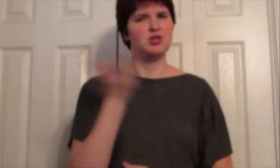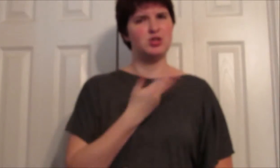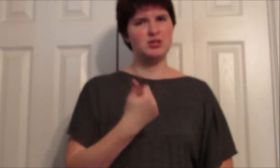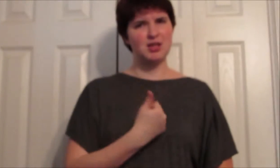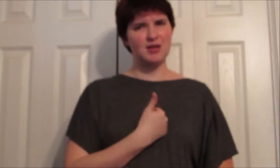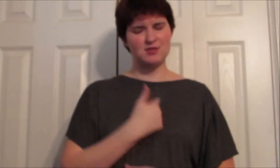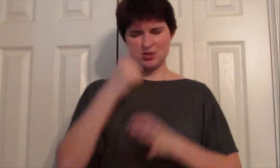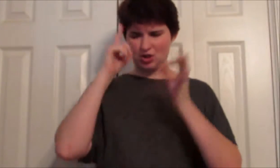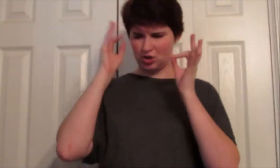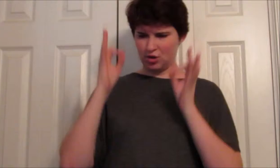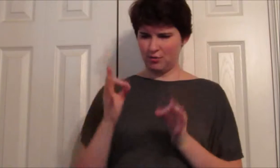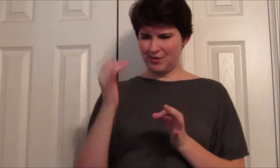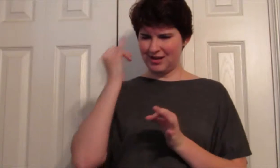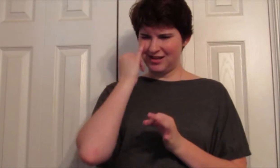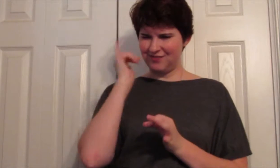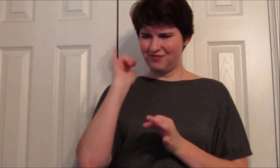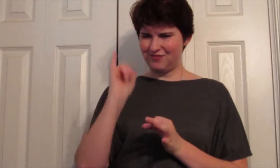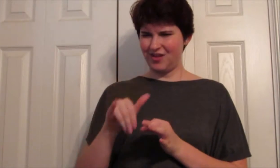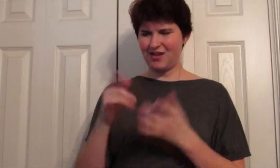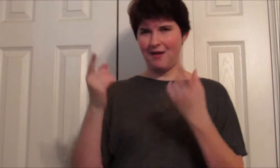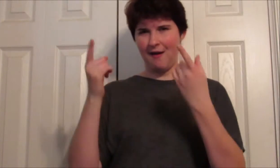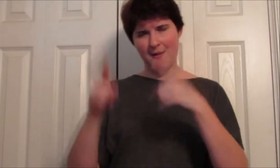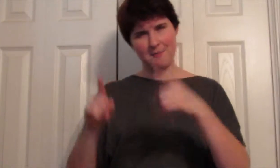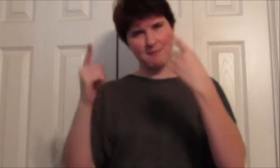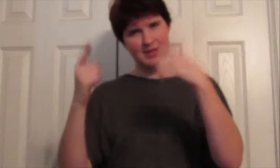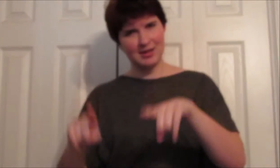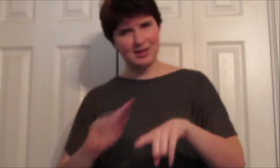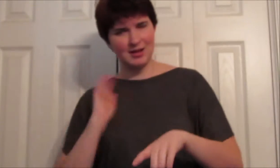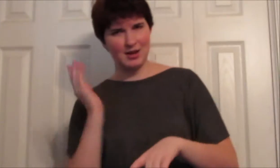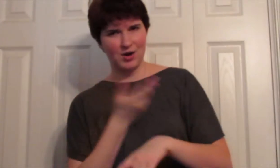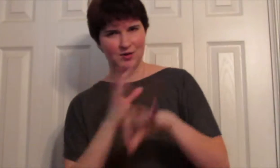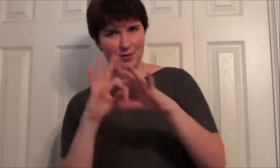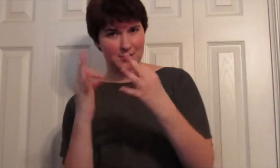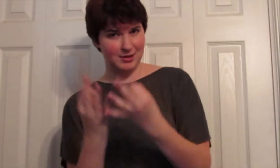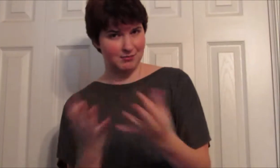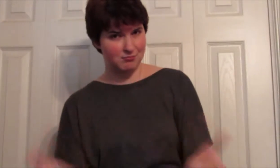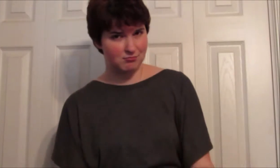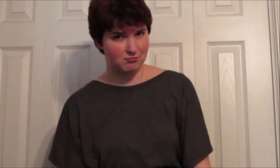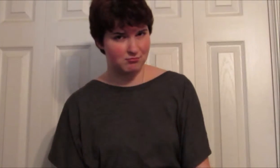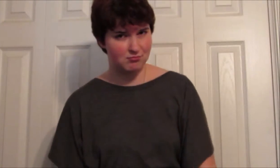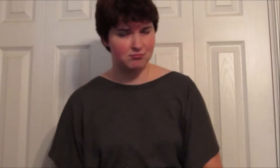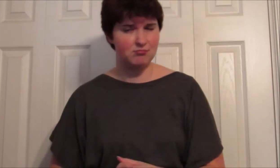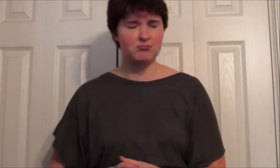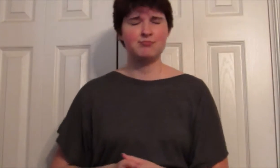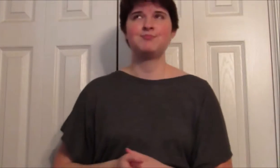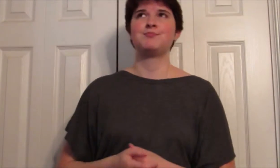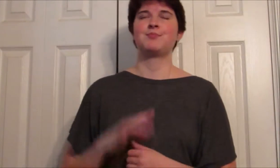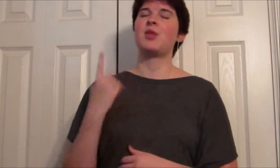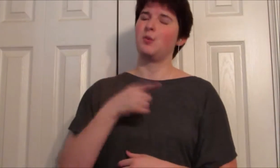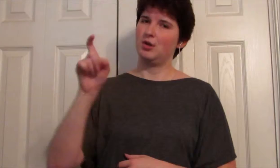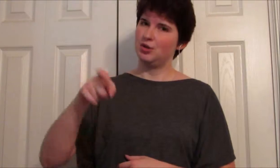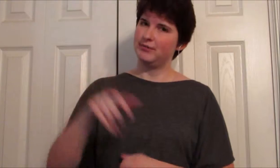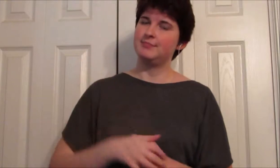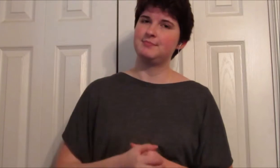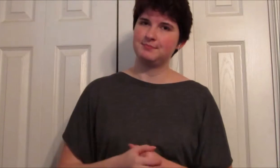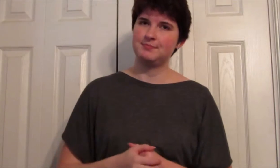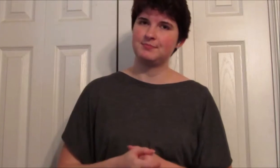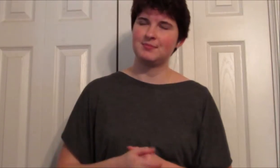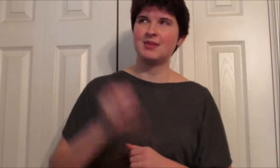ourselves to determine whether that's really happening in our families or not? Well, we should. Because